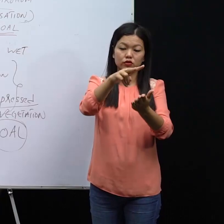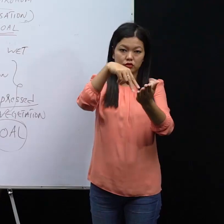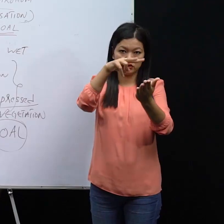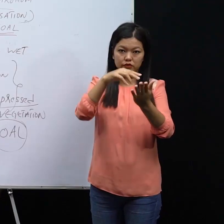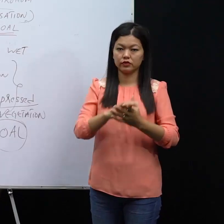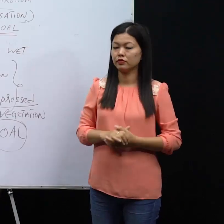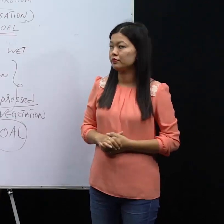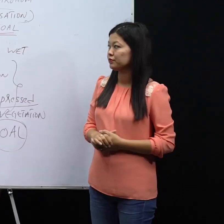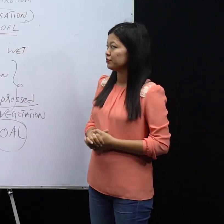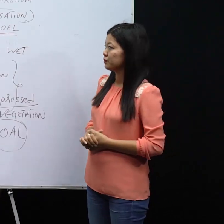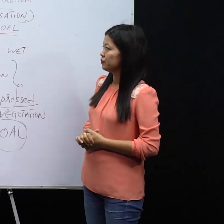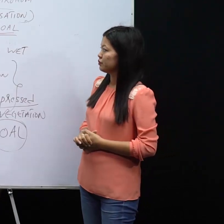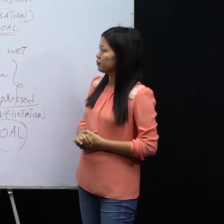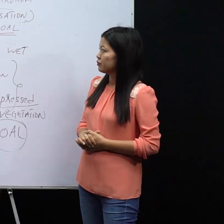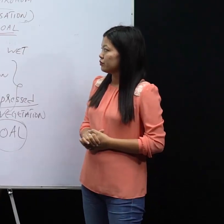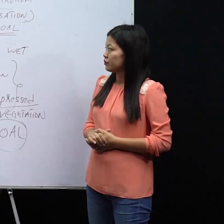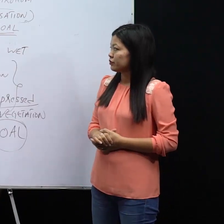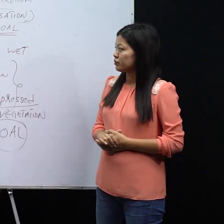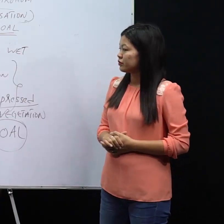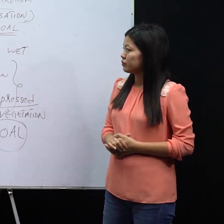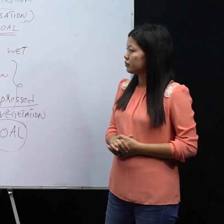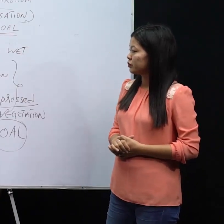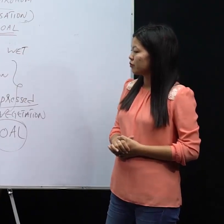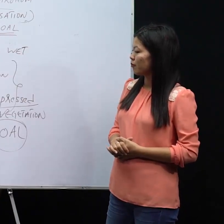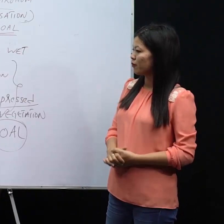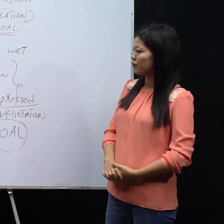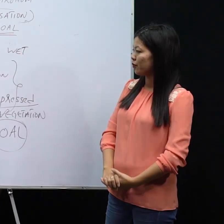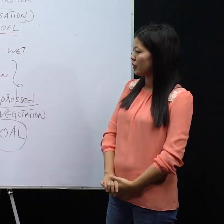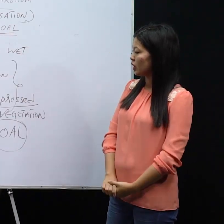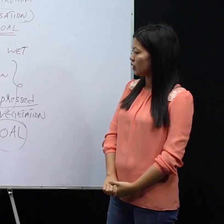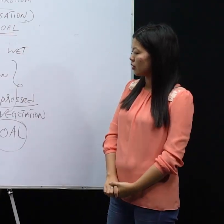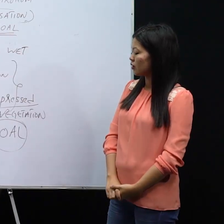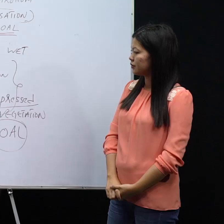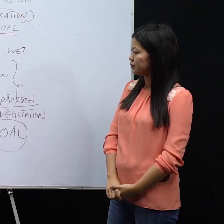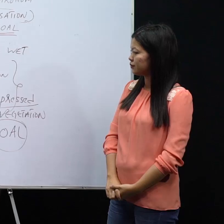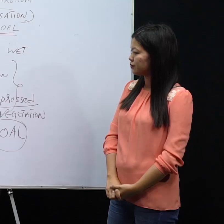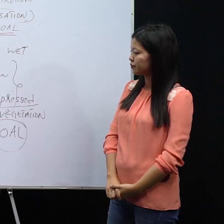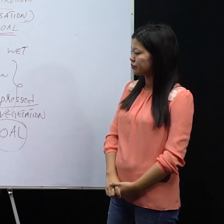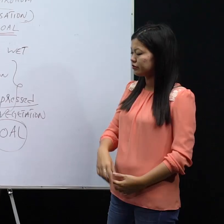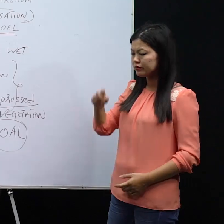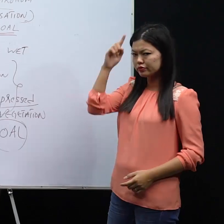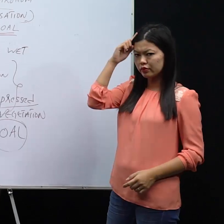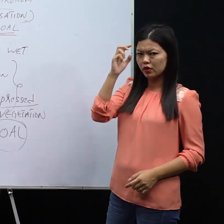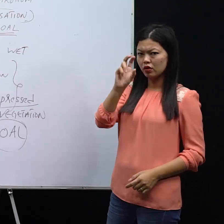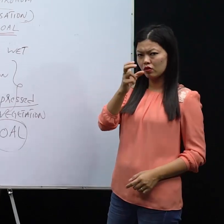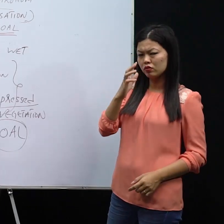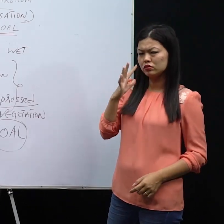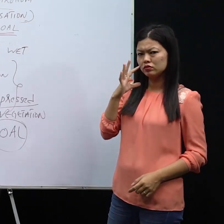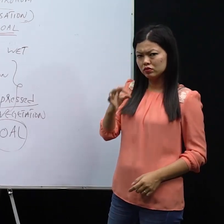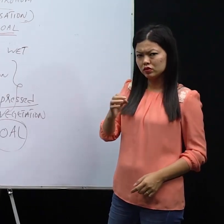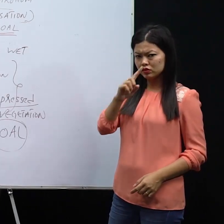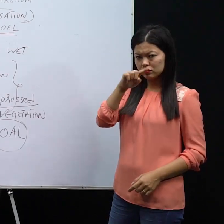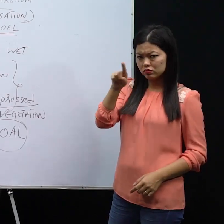you make note of this one, write the definition of carbonization. Okay, now coal is very important,